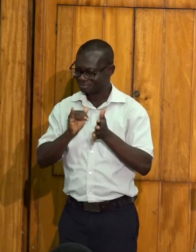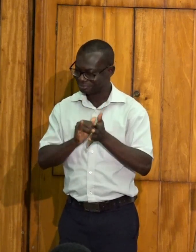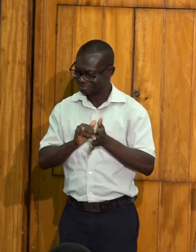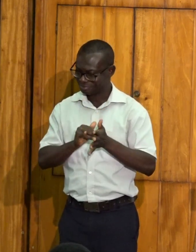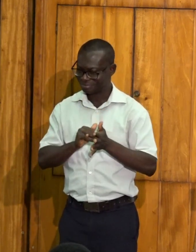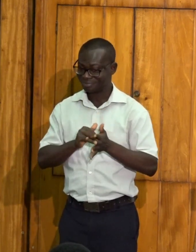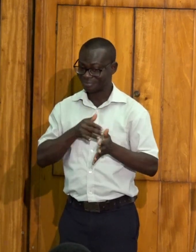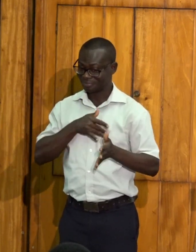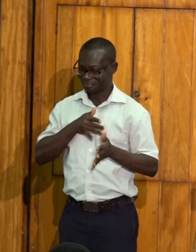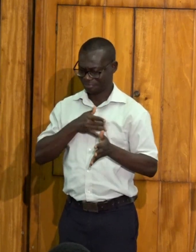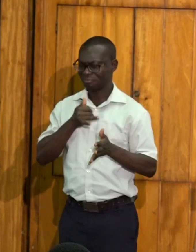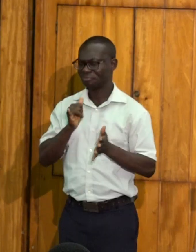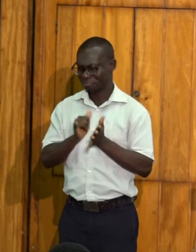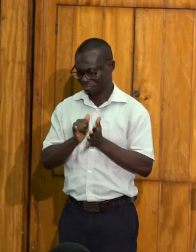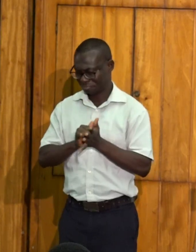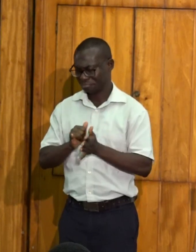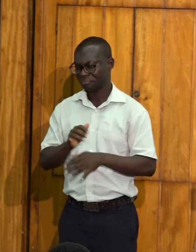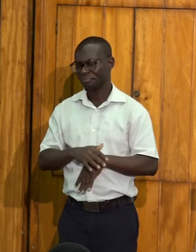well.